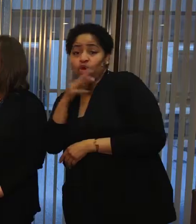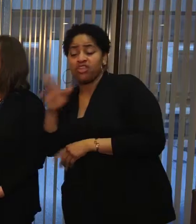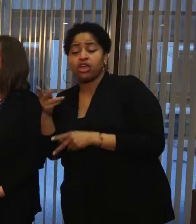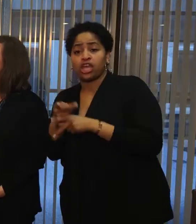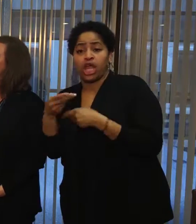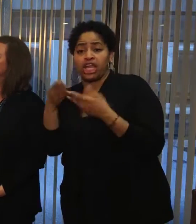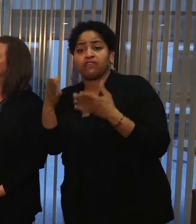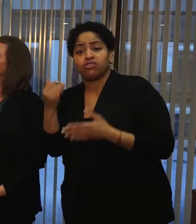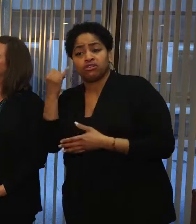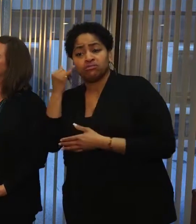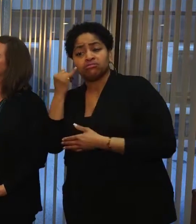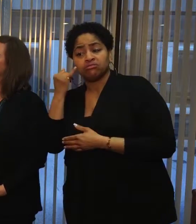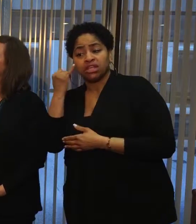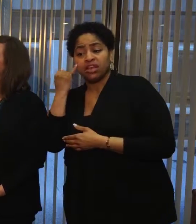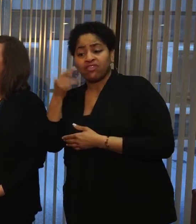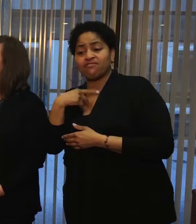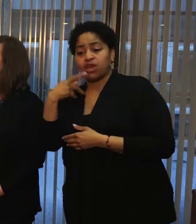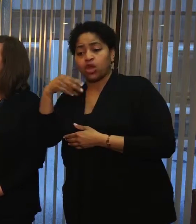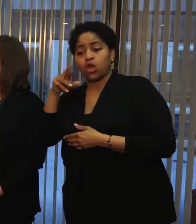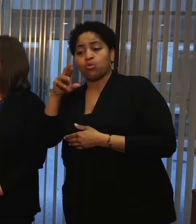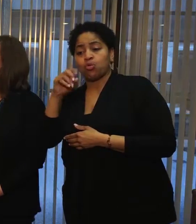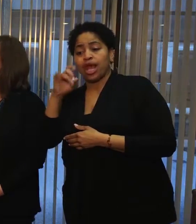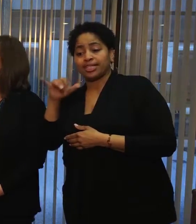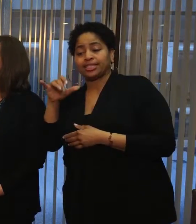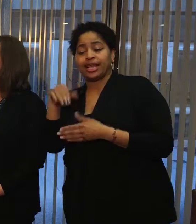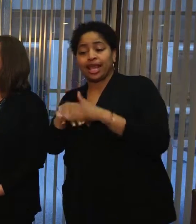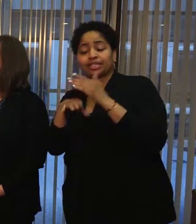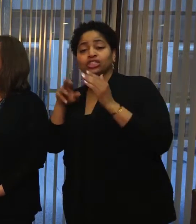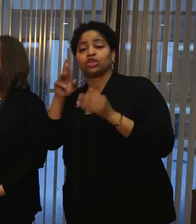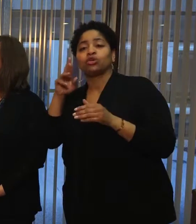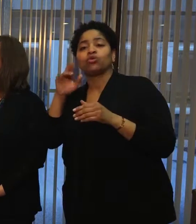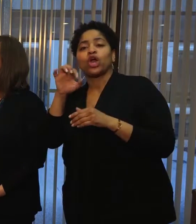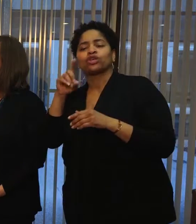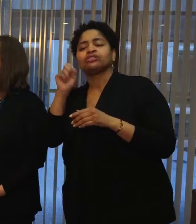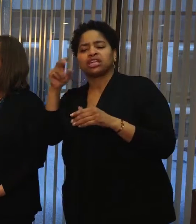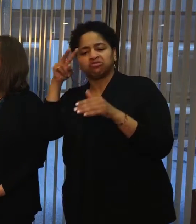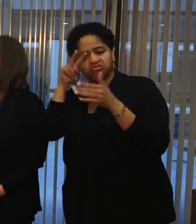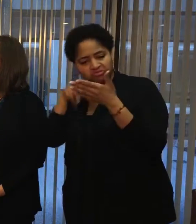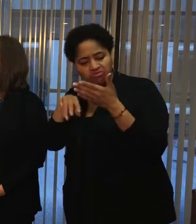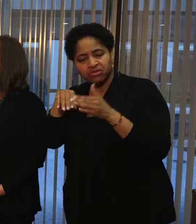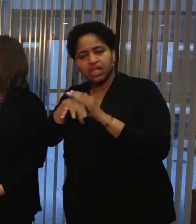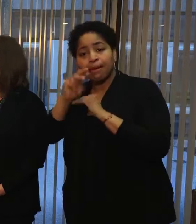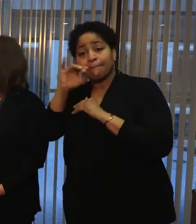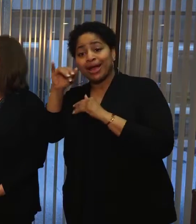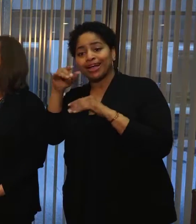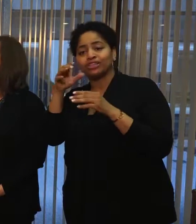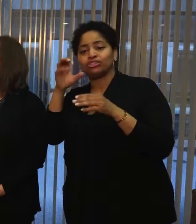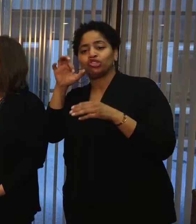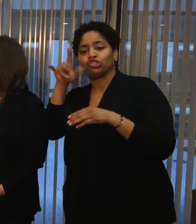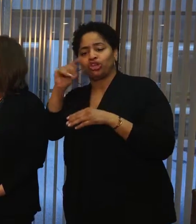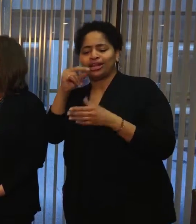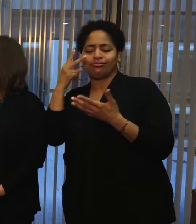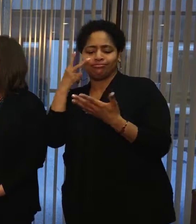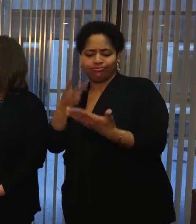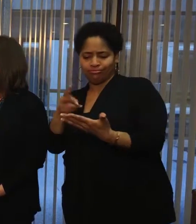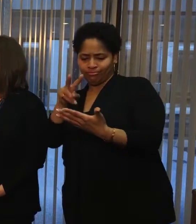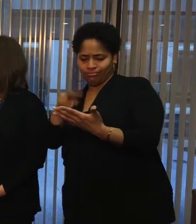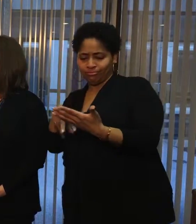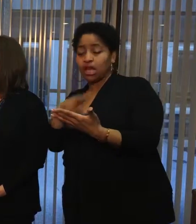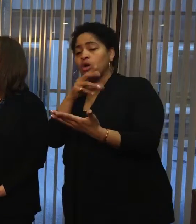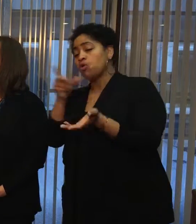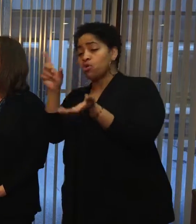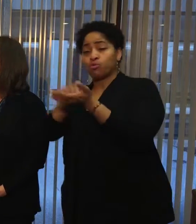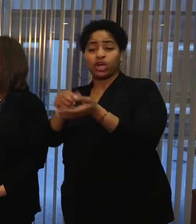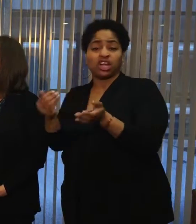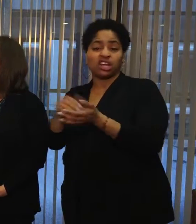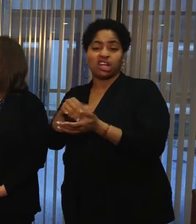their caregivers, if they have proxy access into those records, can go into My Chart and view those after visit summaries and print them right off from My